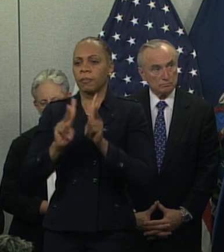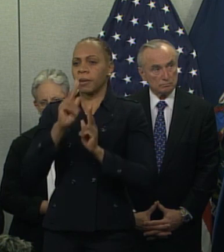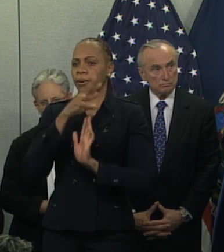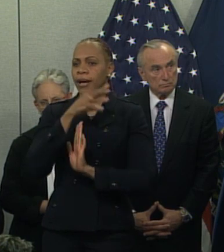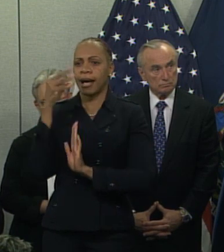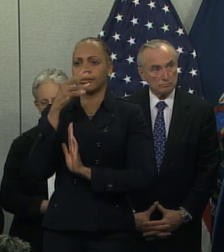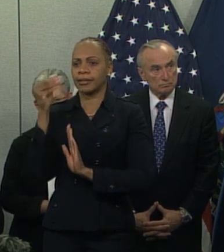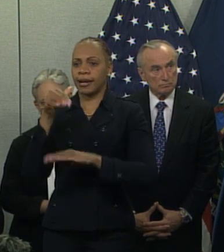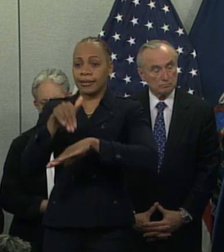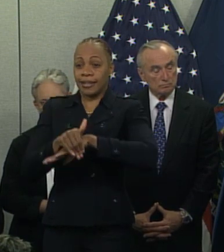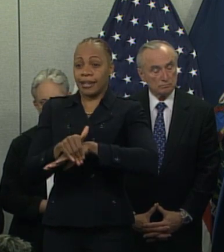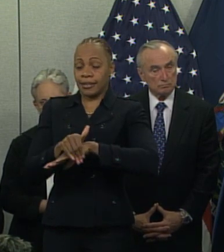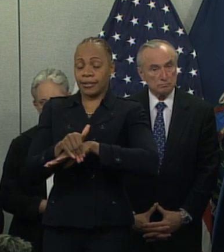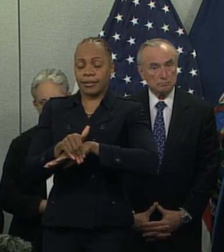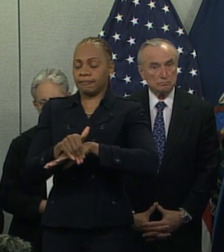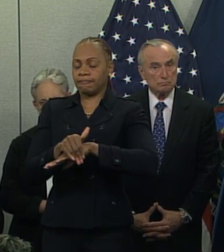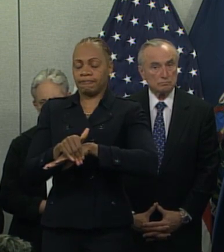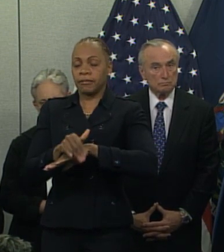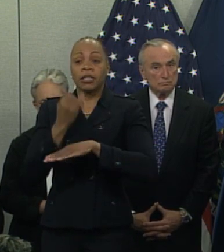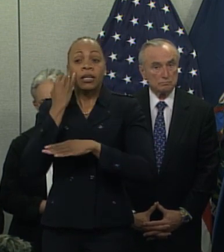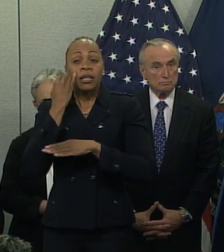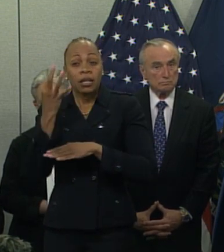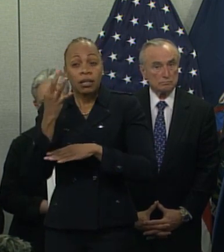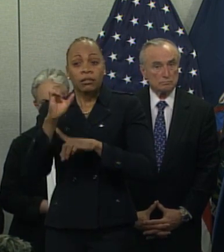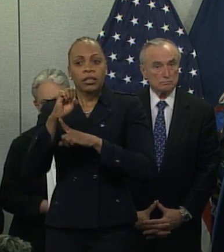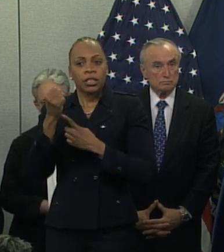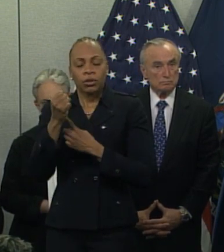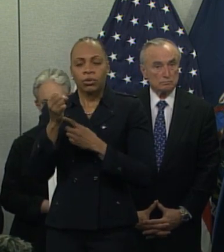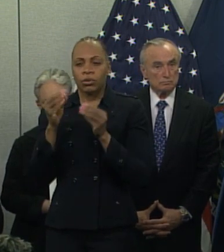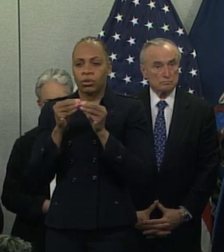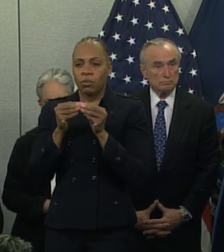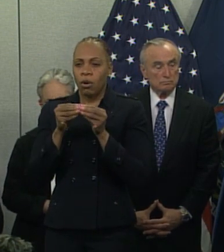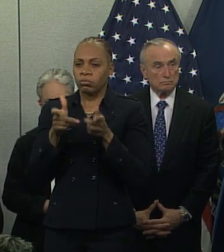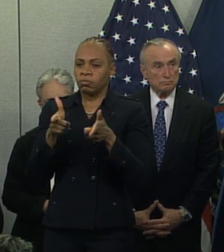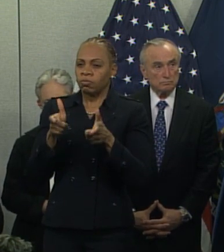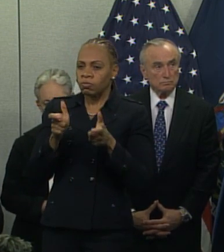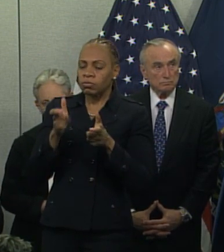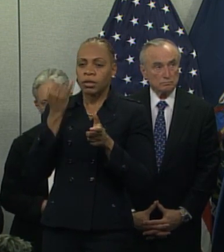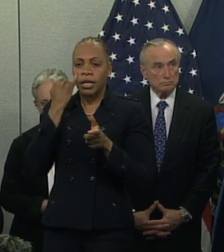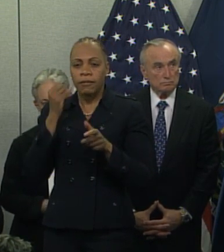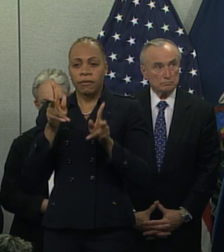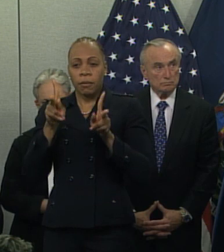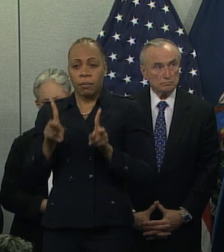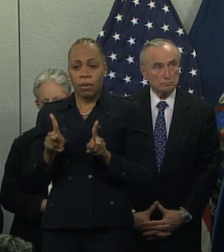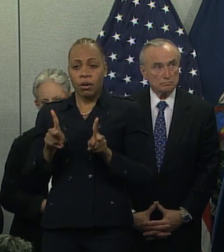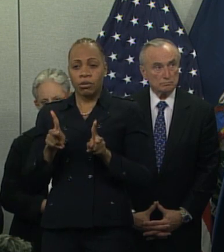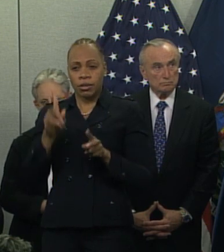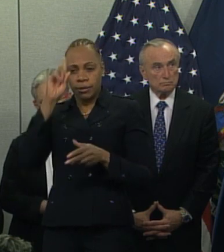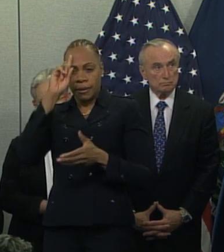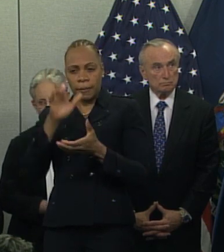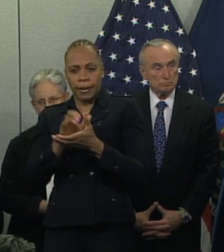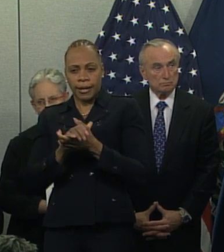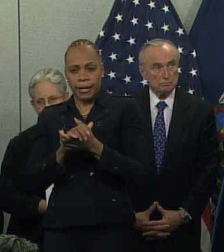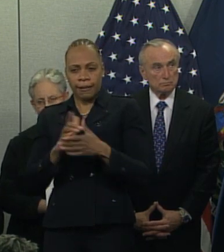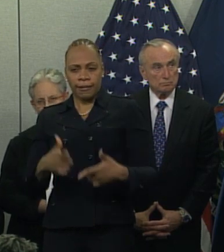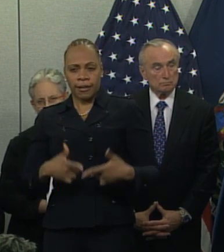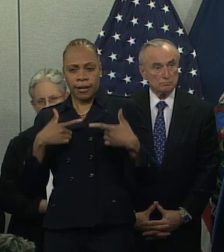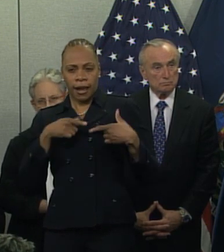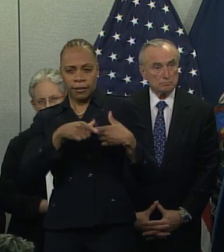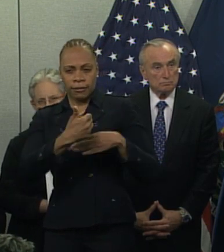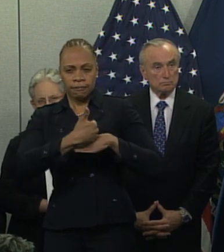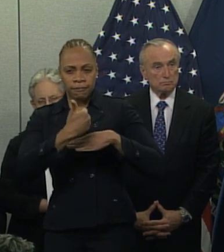night. If the situation appears more urgent, if anyone believes they're seeing a life-threatening situation,